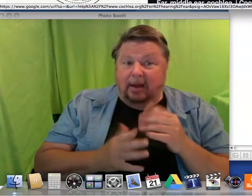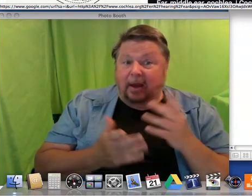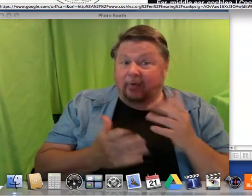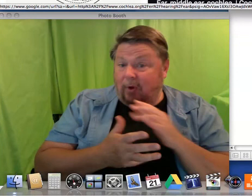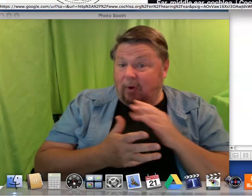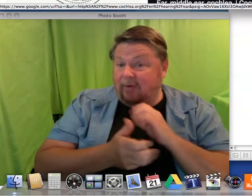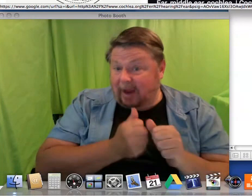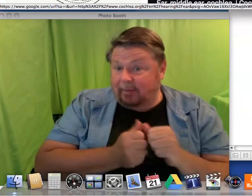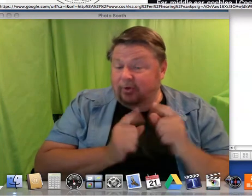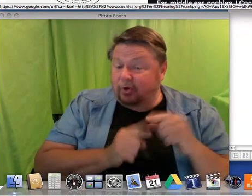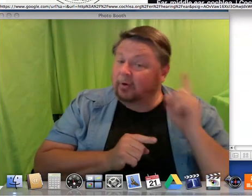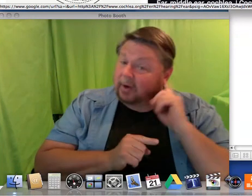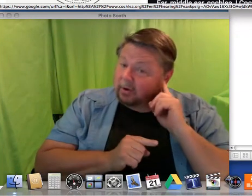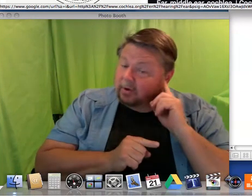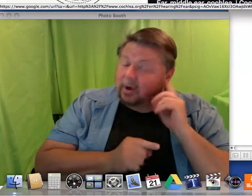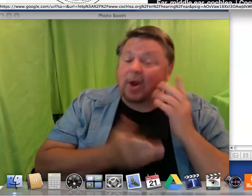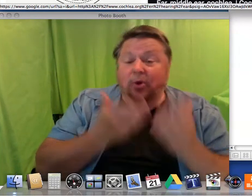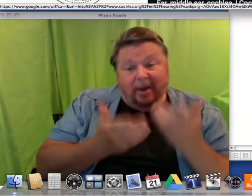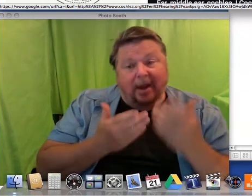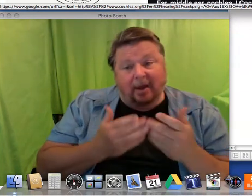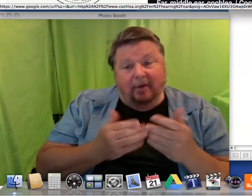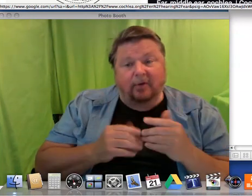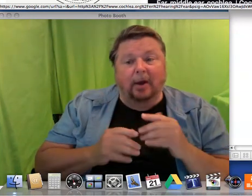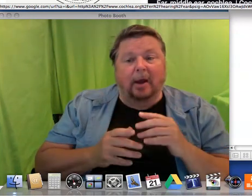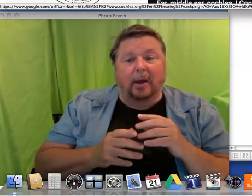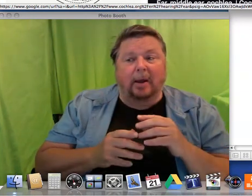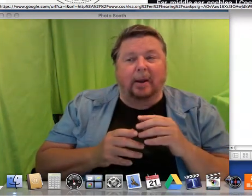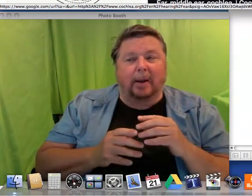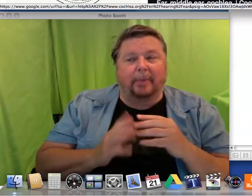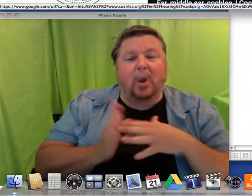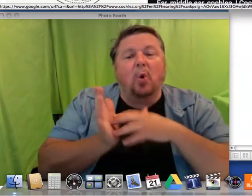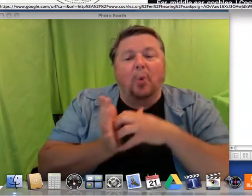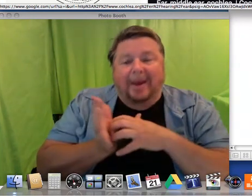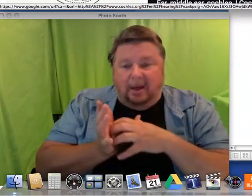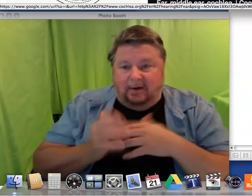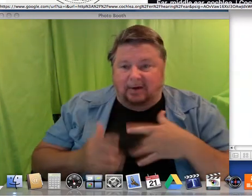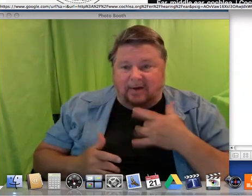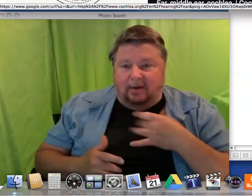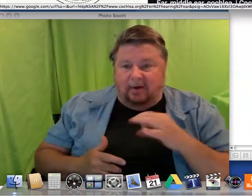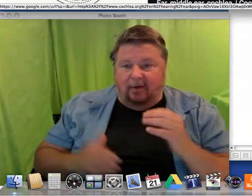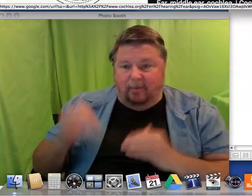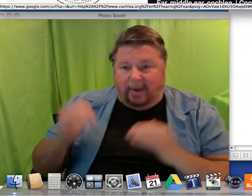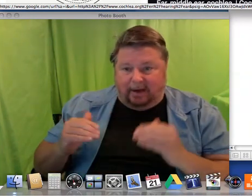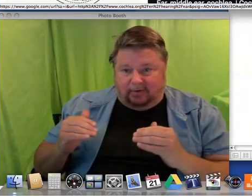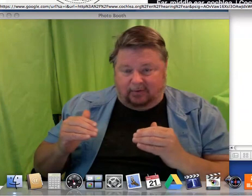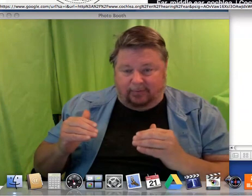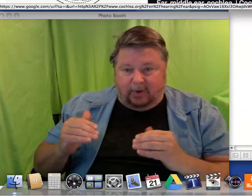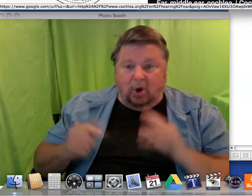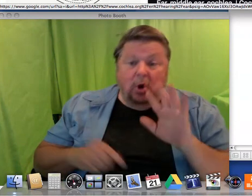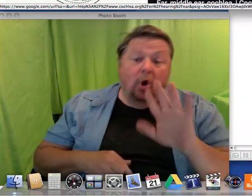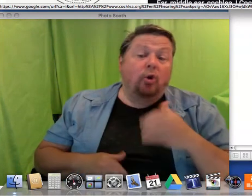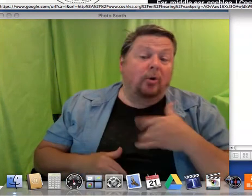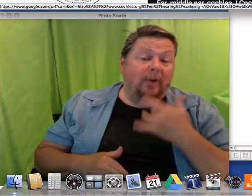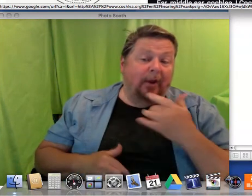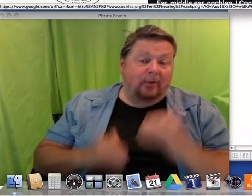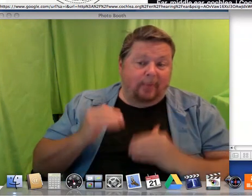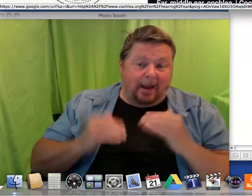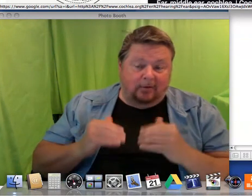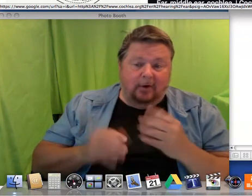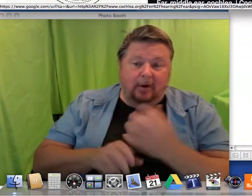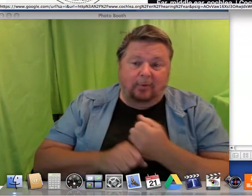that if you have damage to your ear, you may have a weakened sense of balance. Your sense